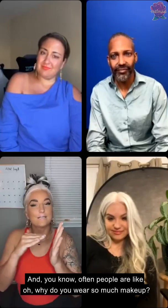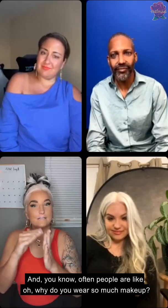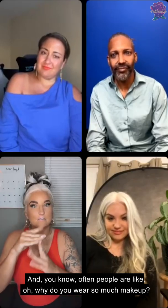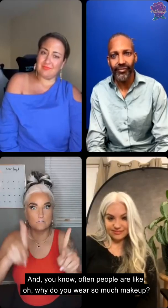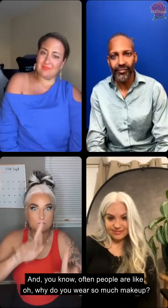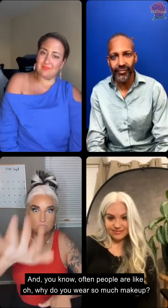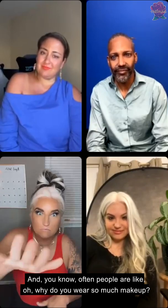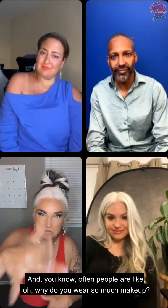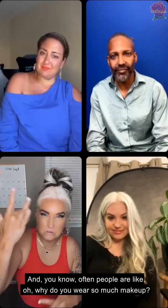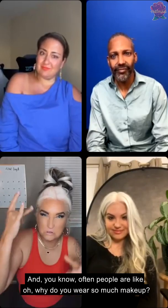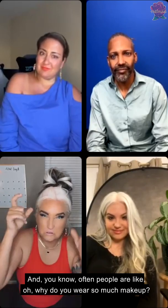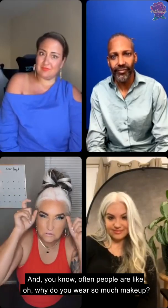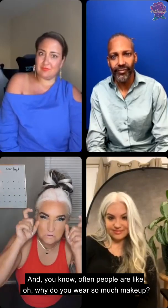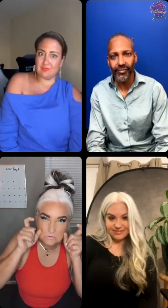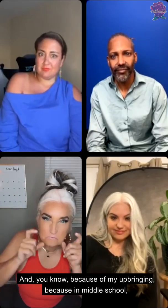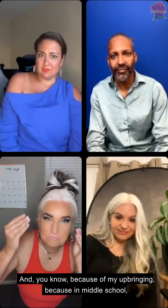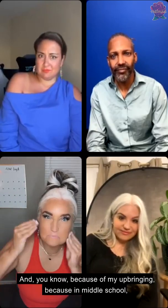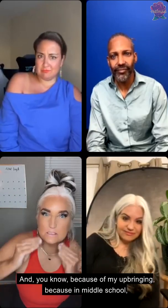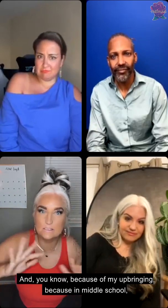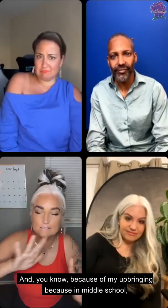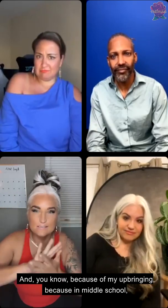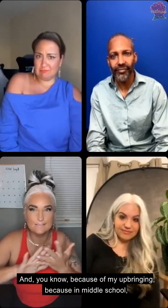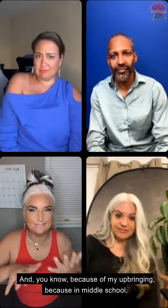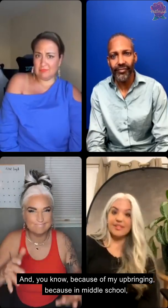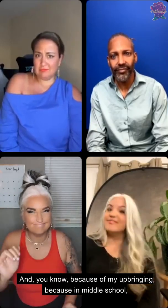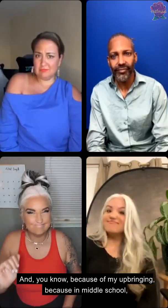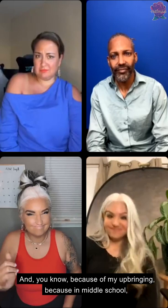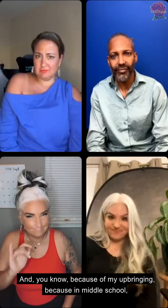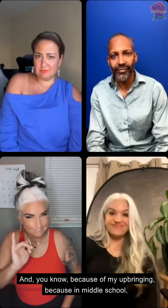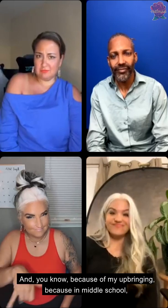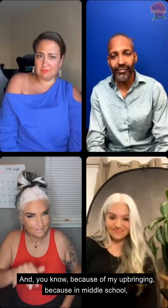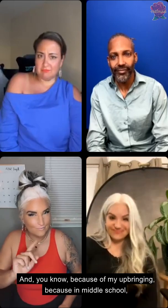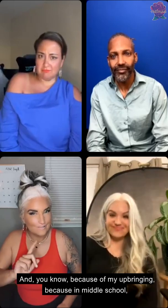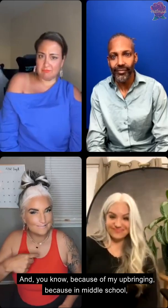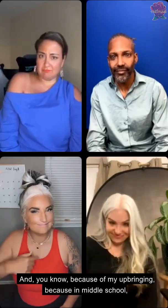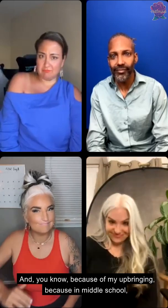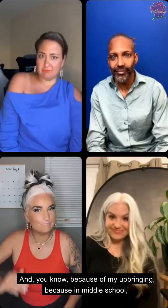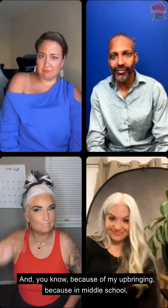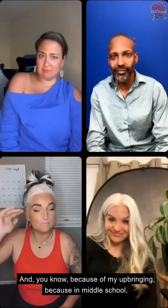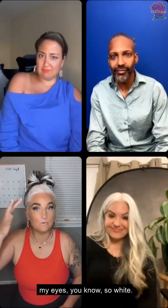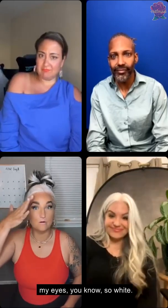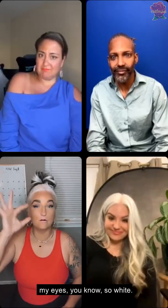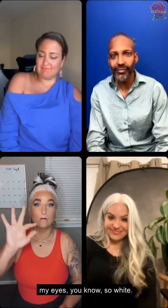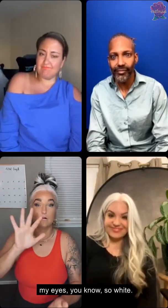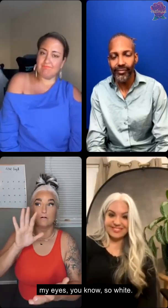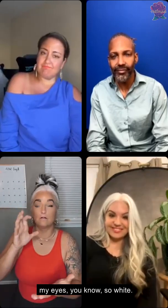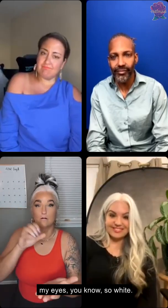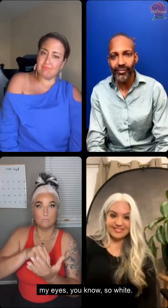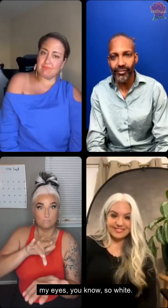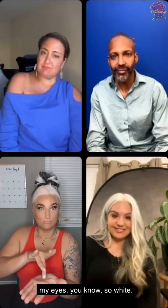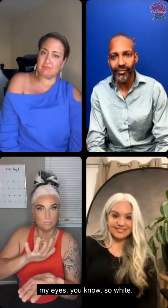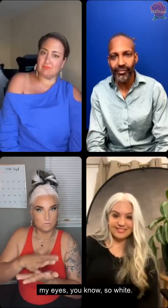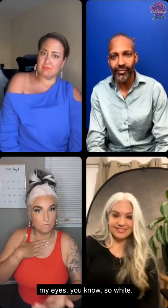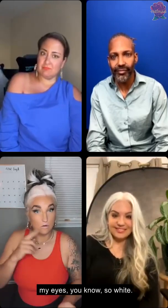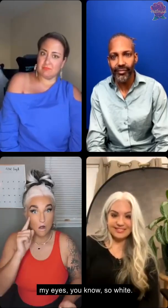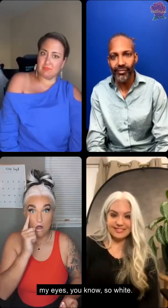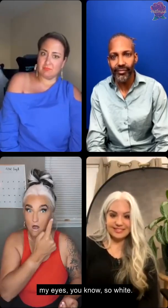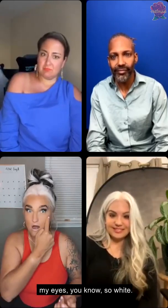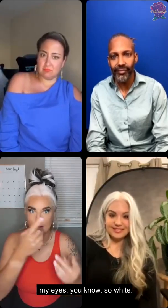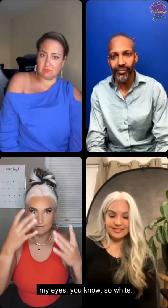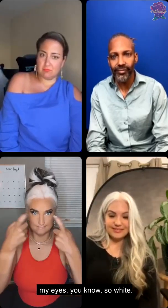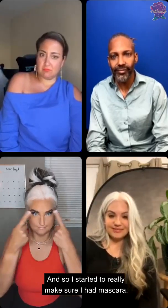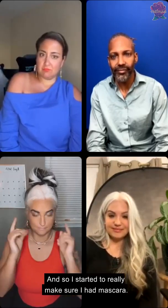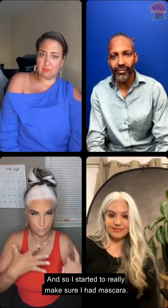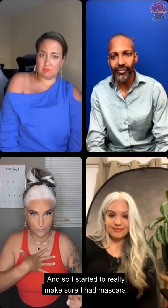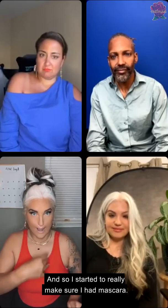often people are like, oh, why do you wear so much makeup? And, because of my upbringing. Because in middle school, my